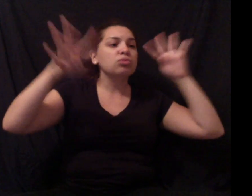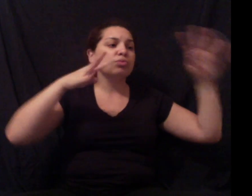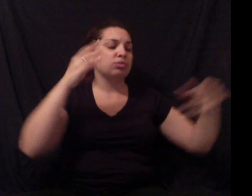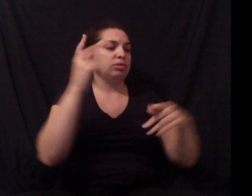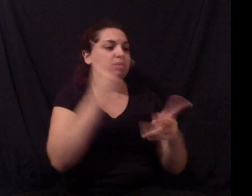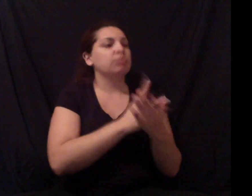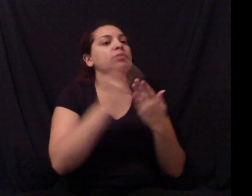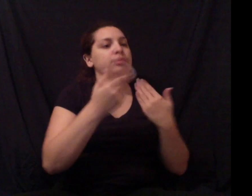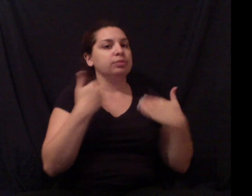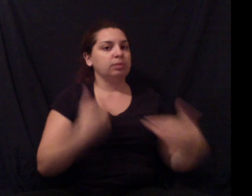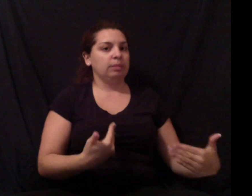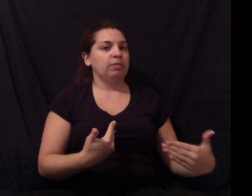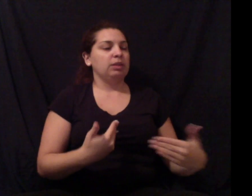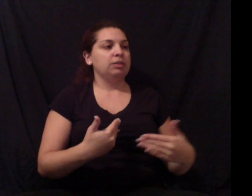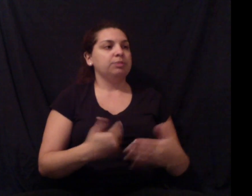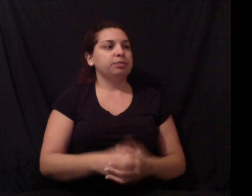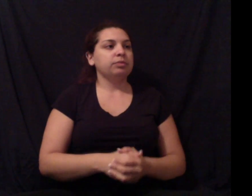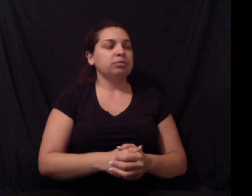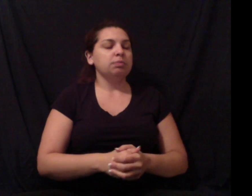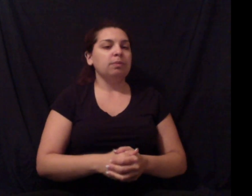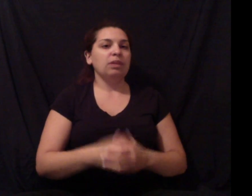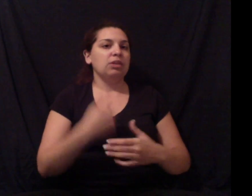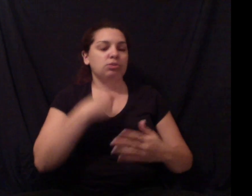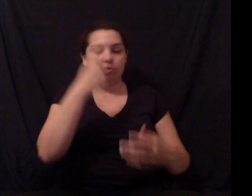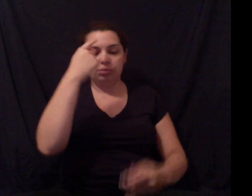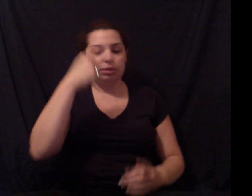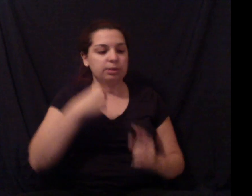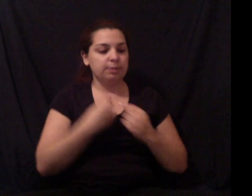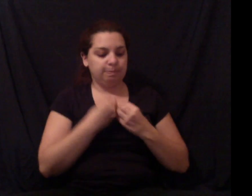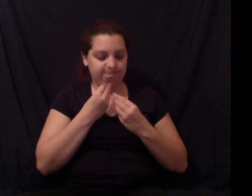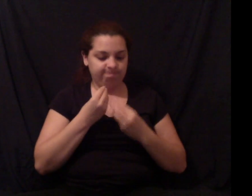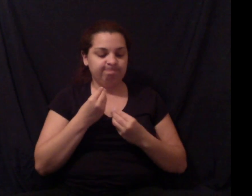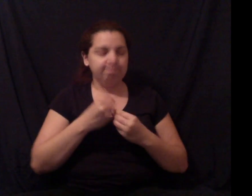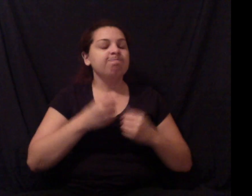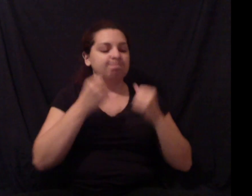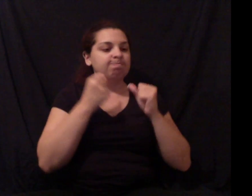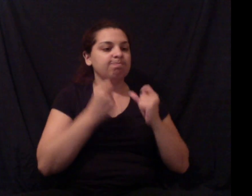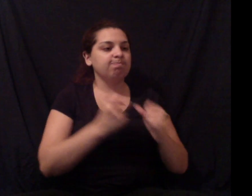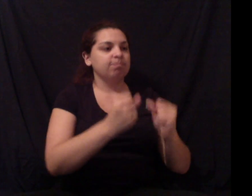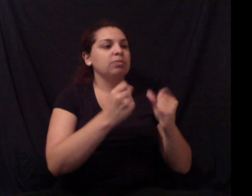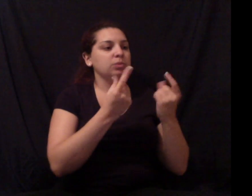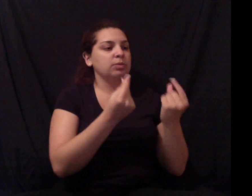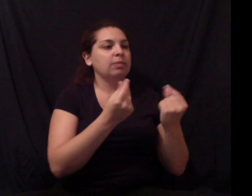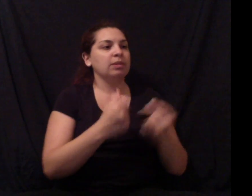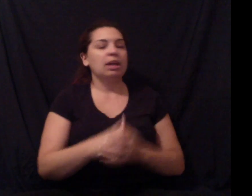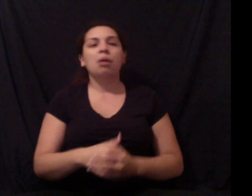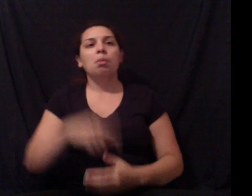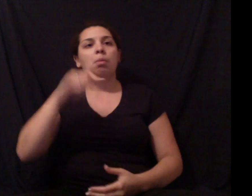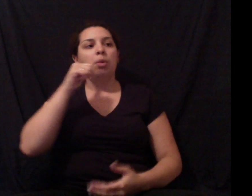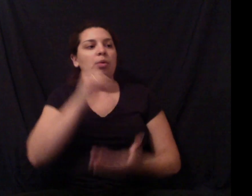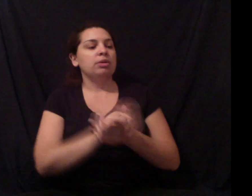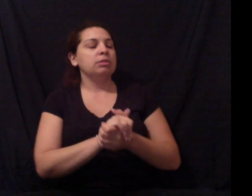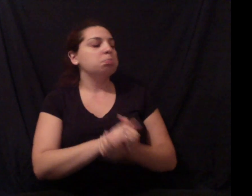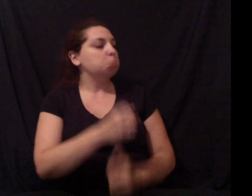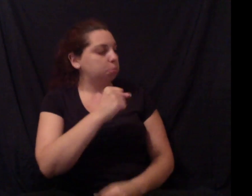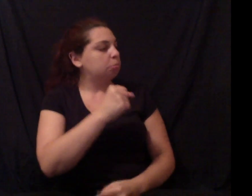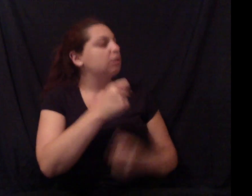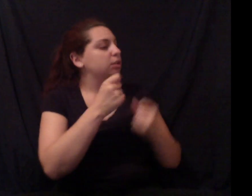just in that mindset to where I just said to myself, let's do this. And my wife was just like, okay, I think you can do it. So it was